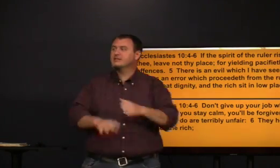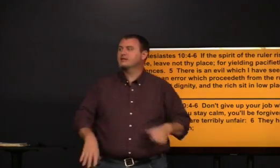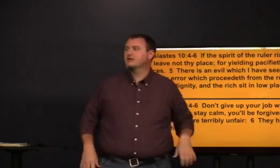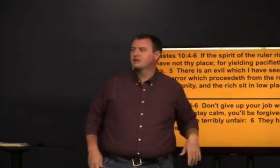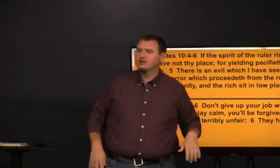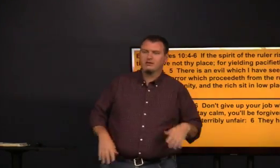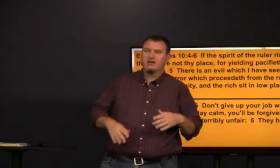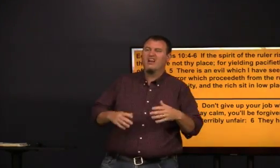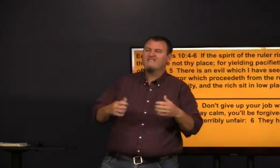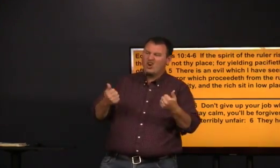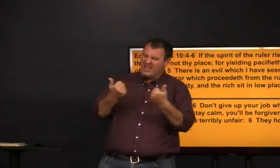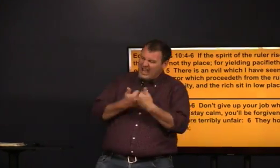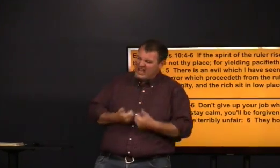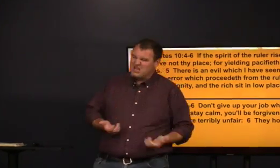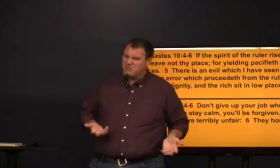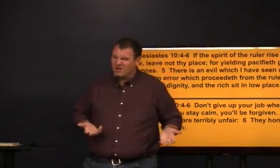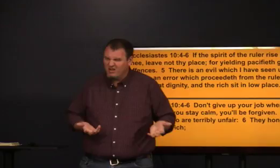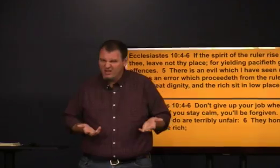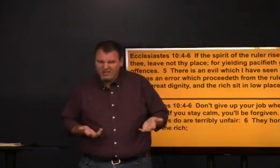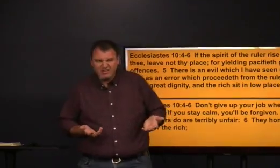advertising for a game.